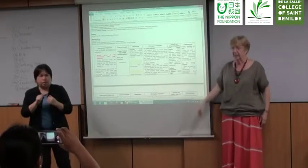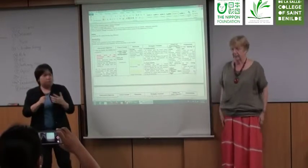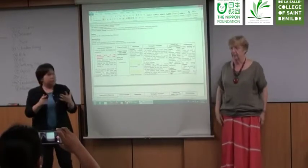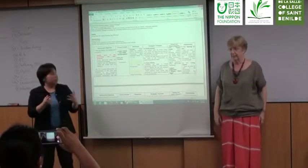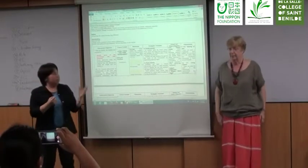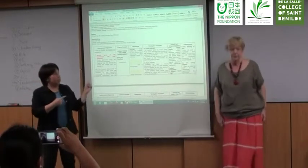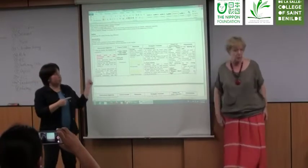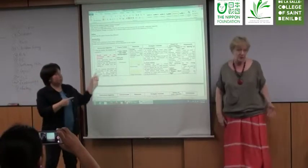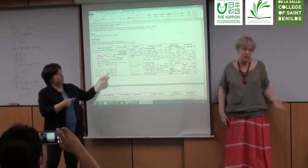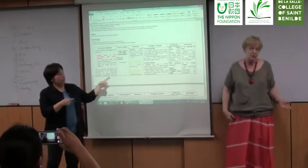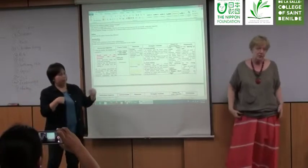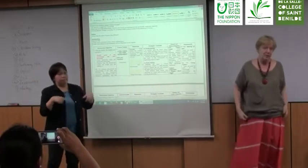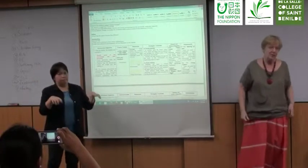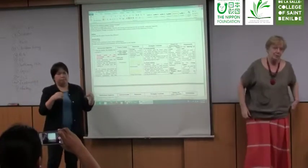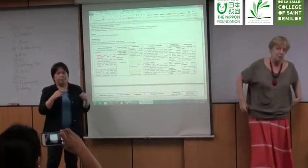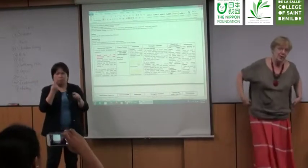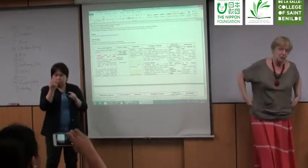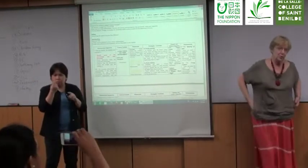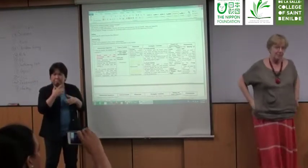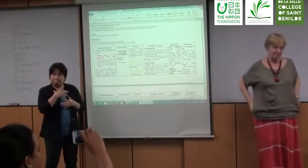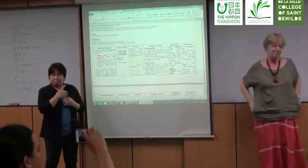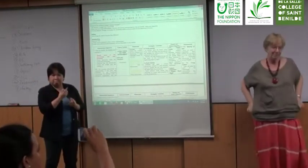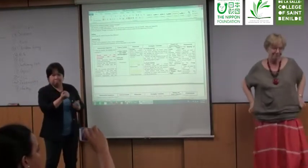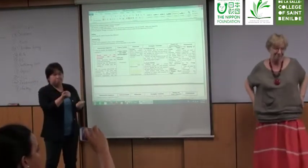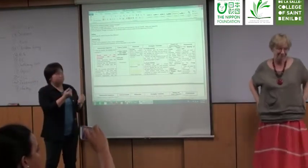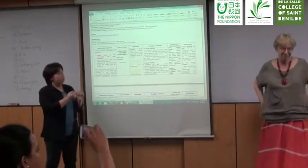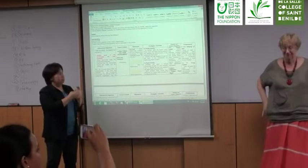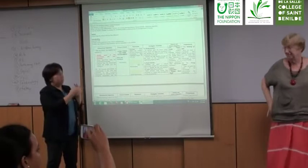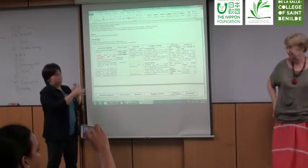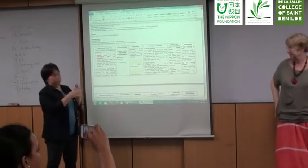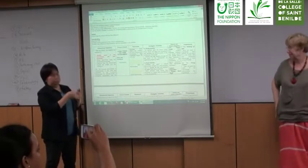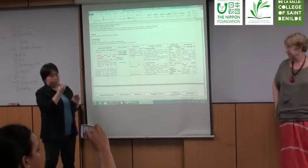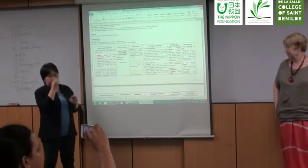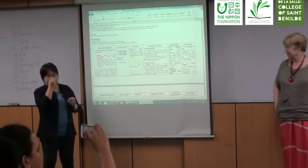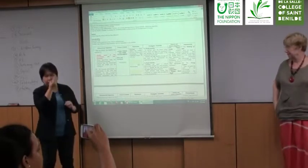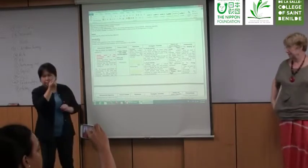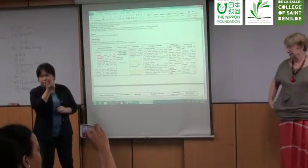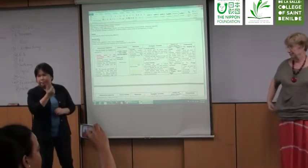in. So it's an interesting way to do it.